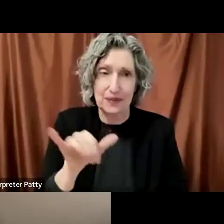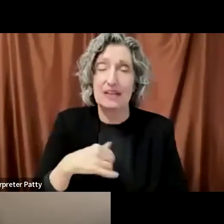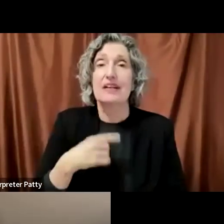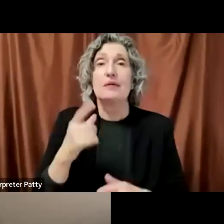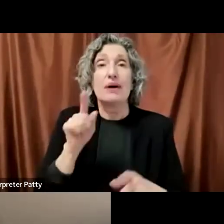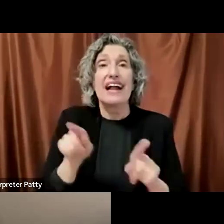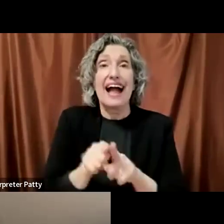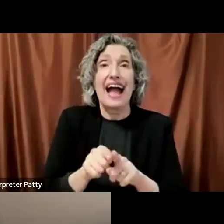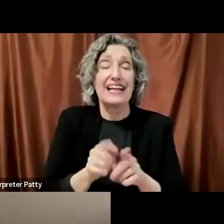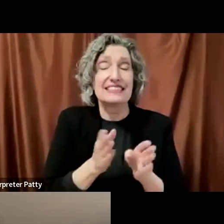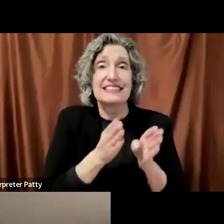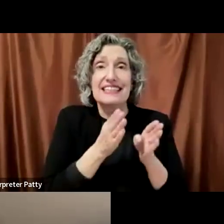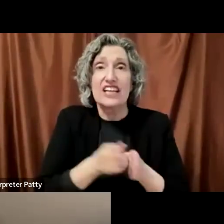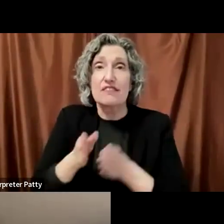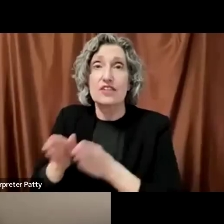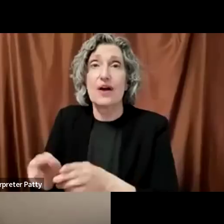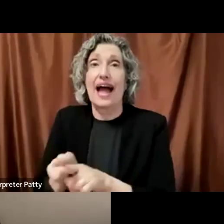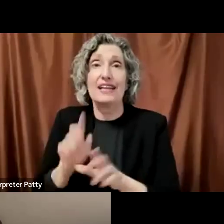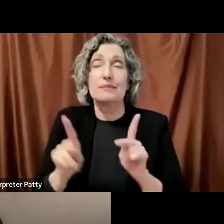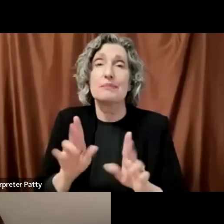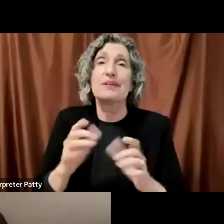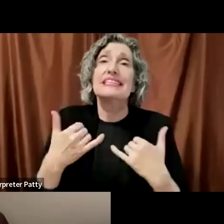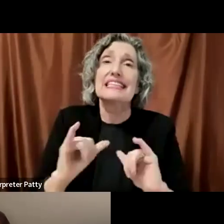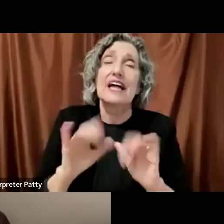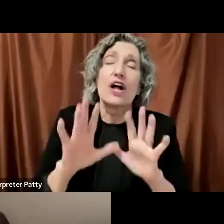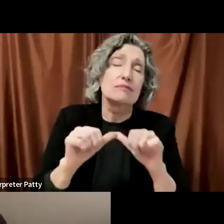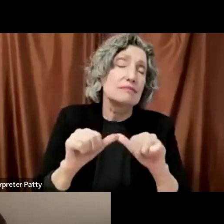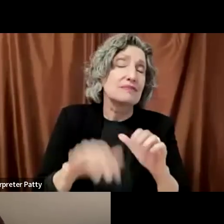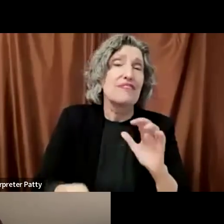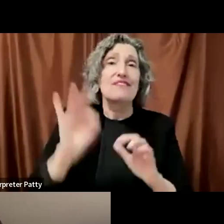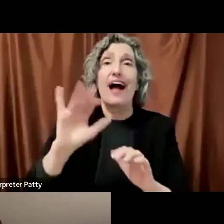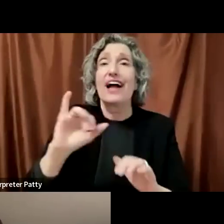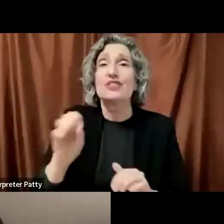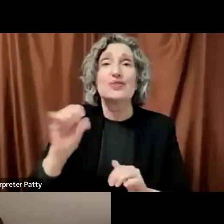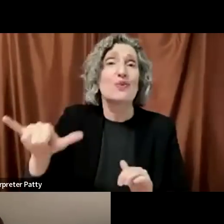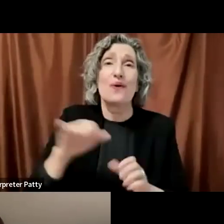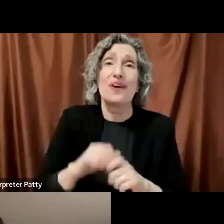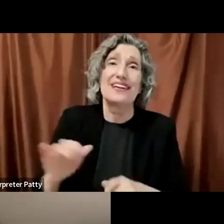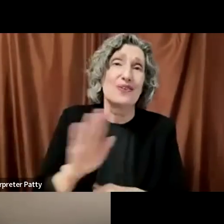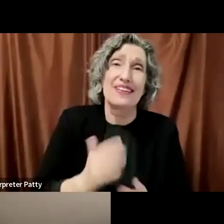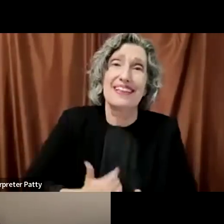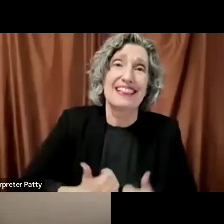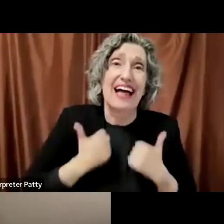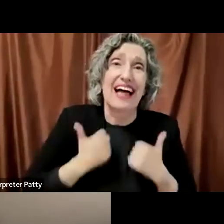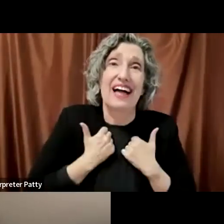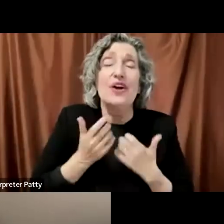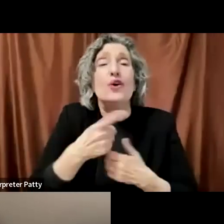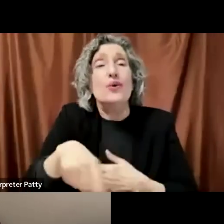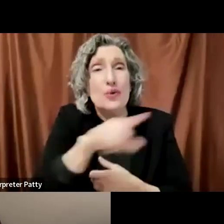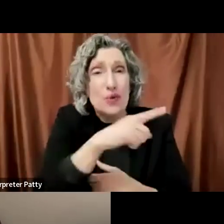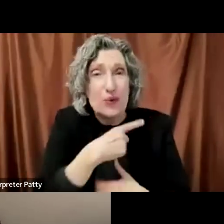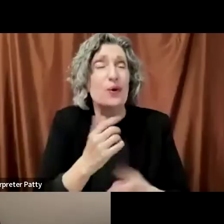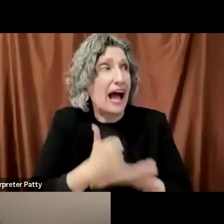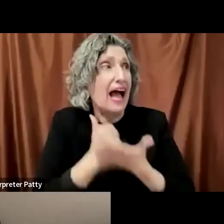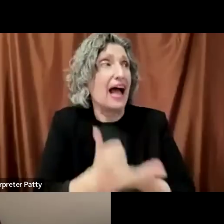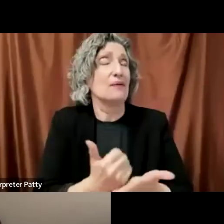as individuals and as people, like, you have to find joy in your life, and nonprofits do so much to make things so beautiful for